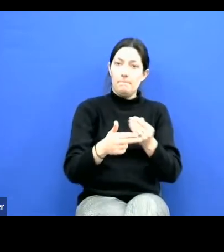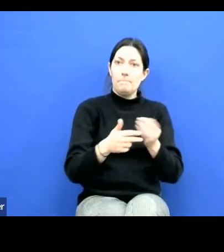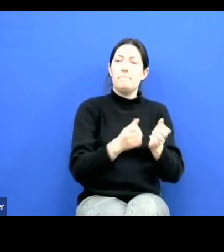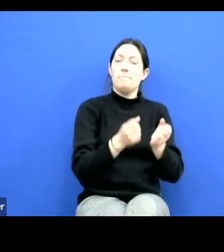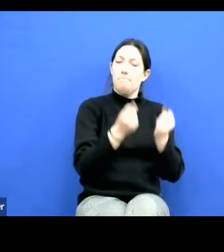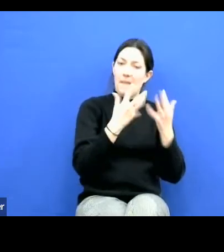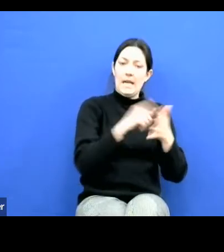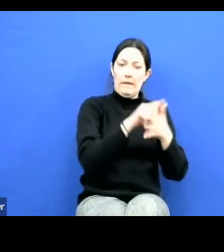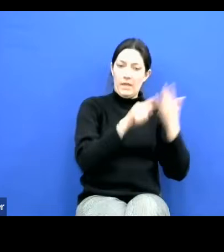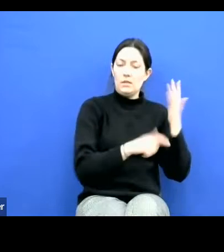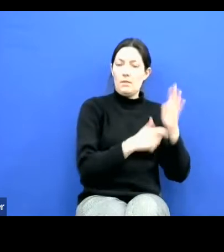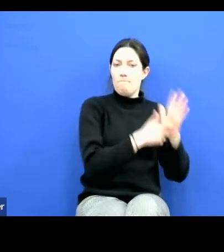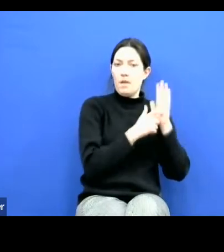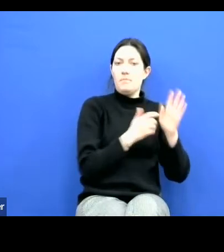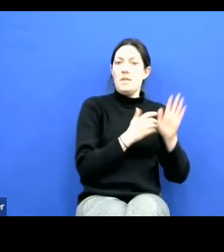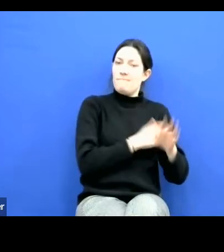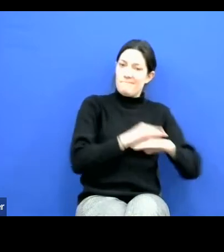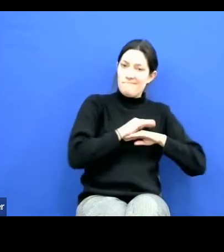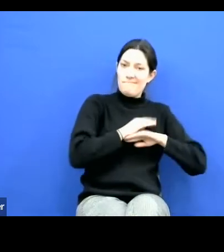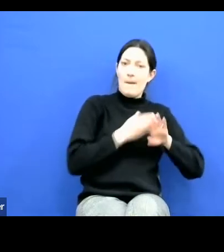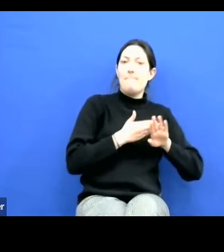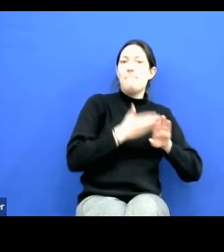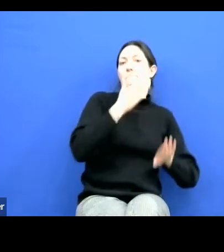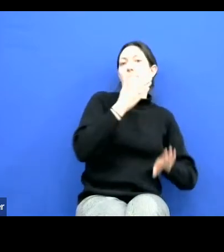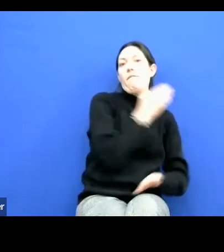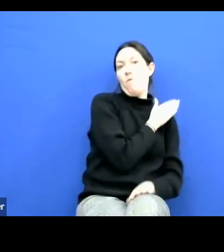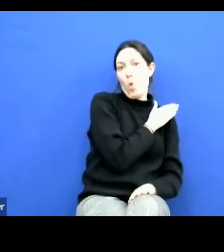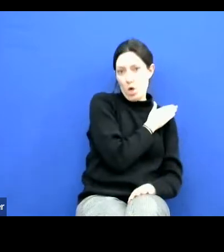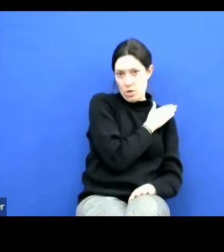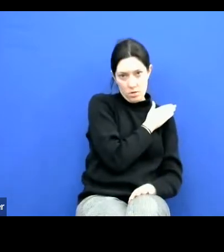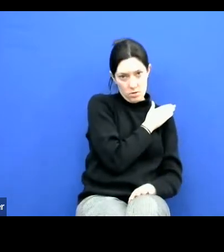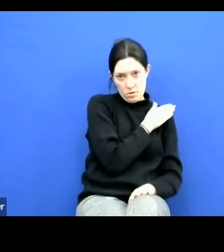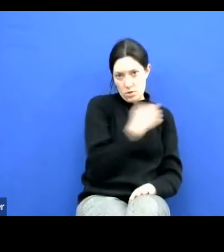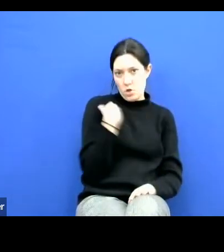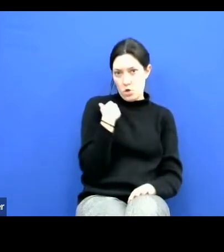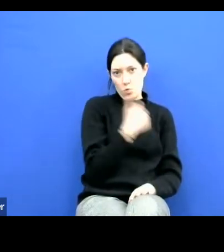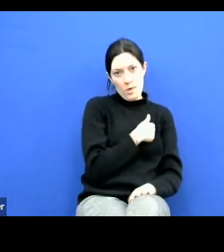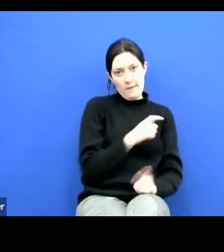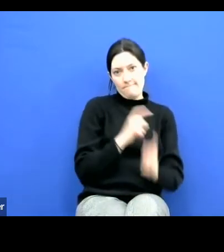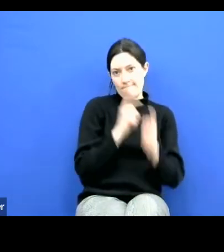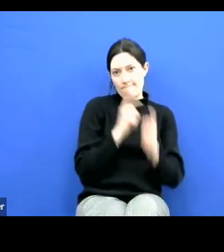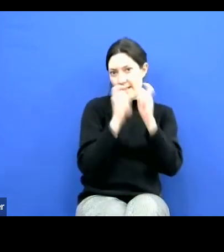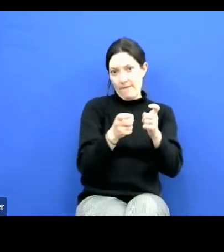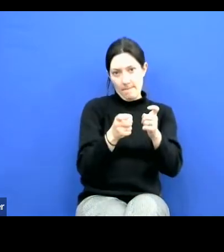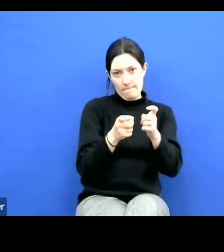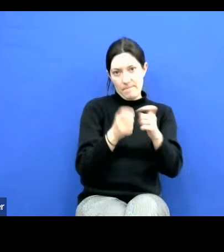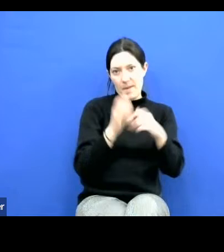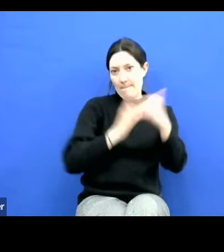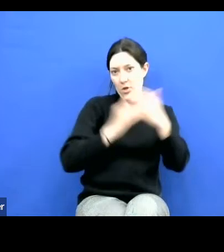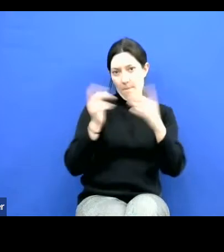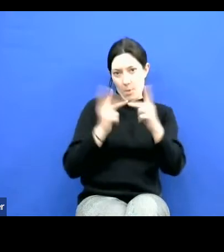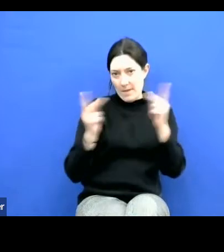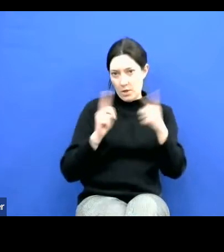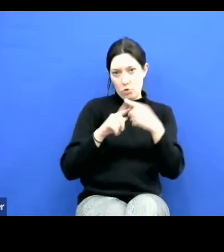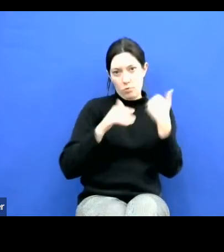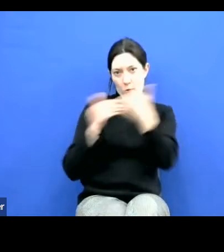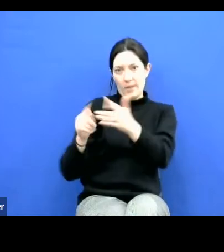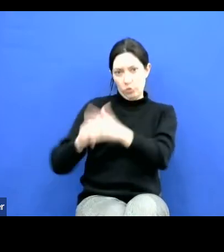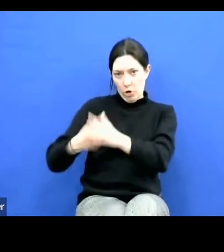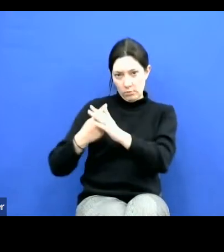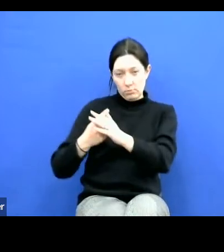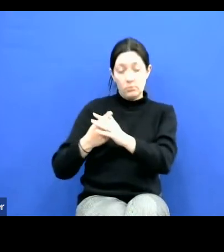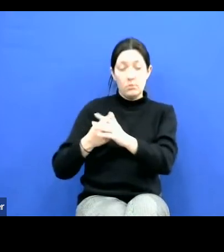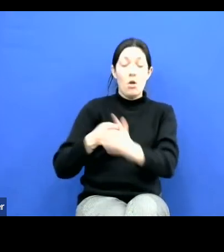met prior to ever being issued a building permit to get started. There's